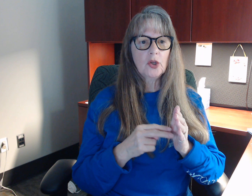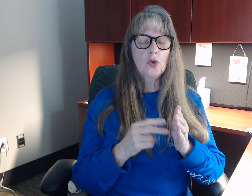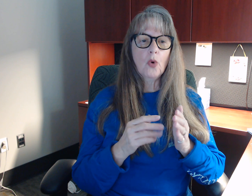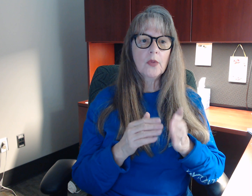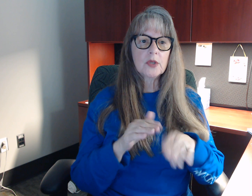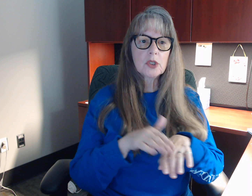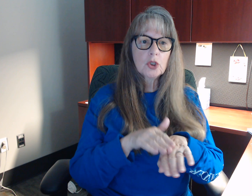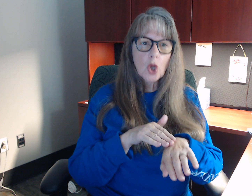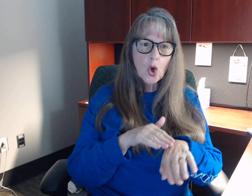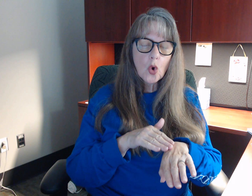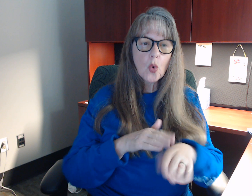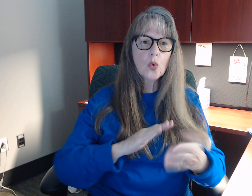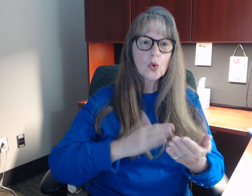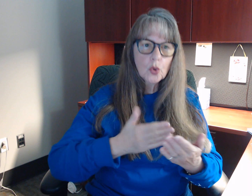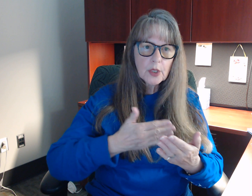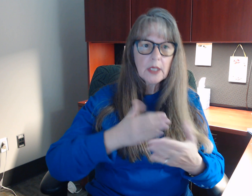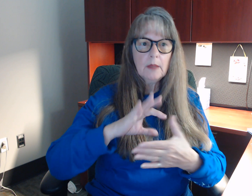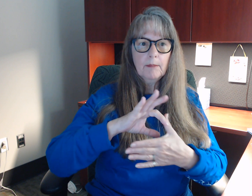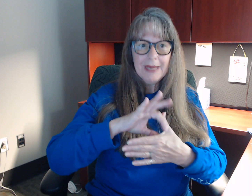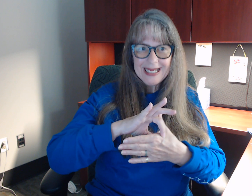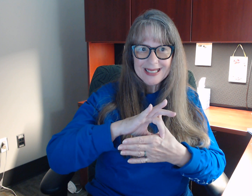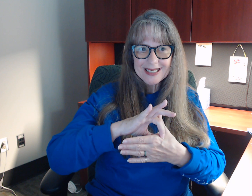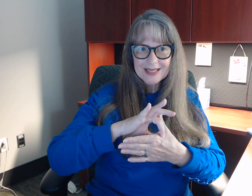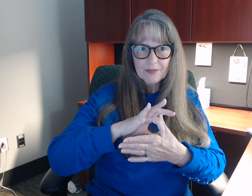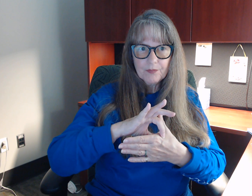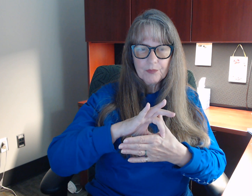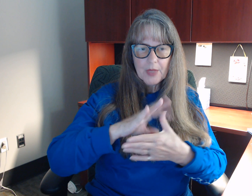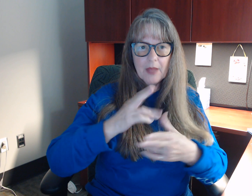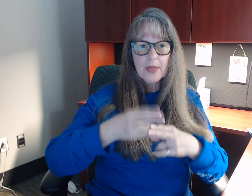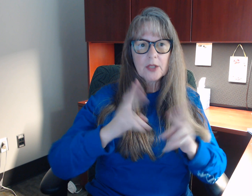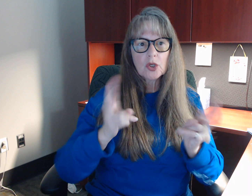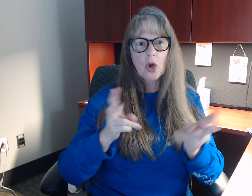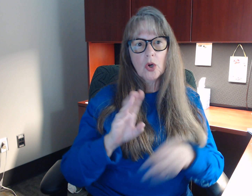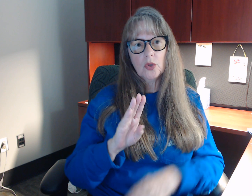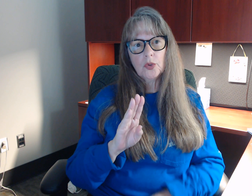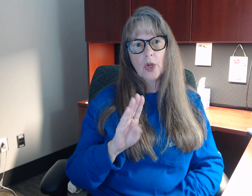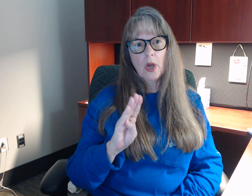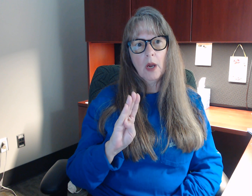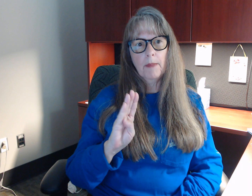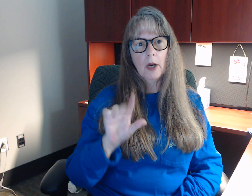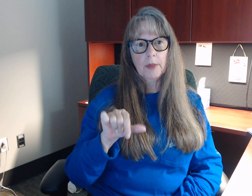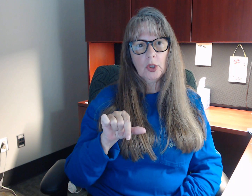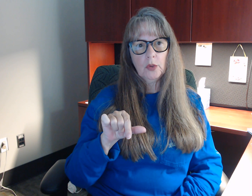are the slow cooking meat. That's called a barbecue.